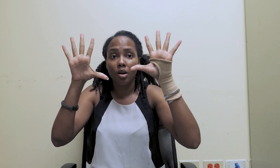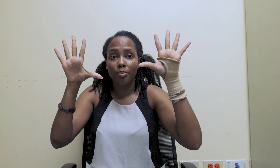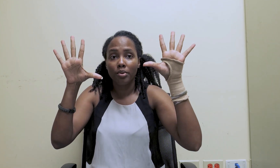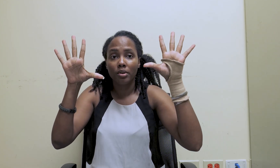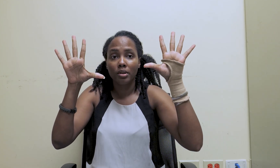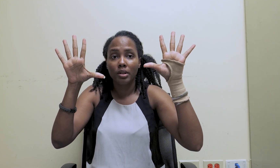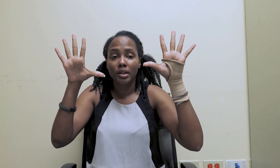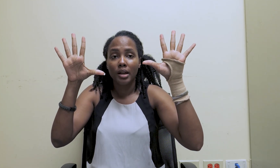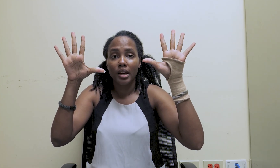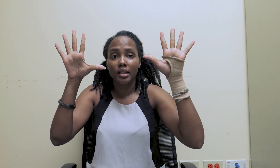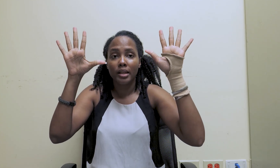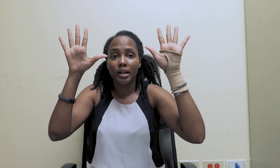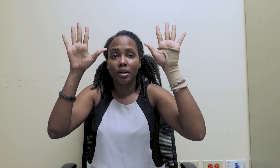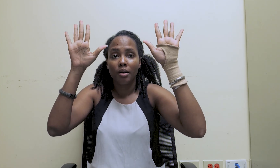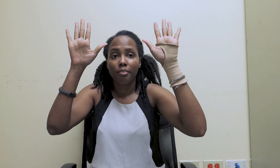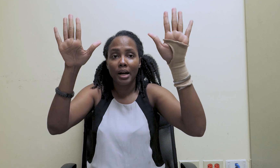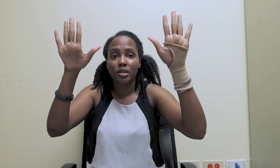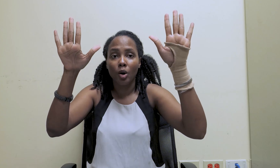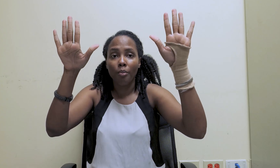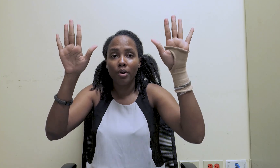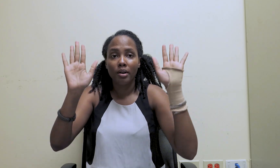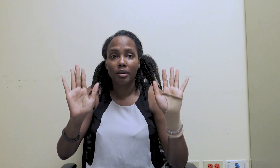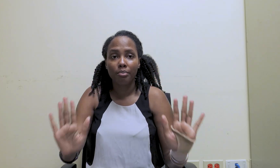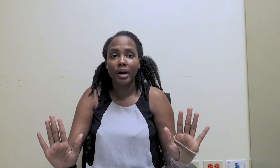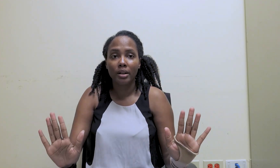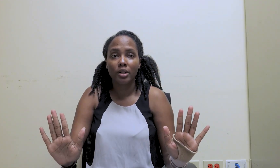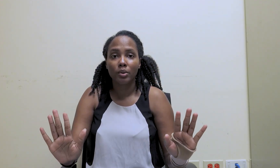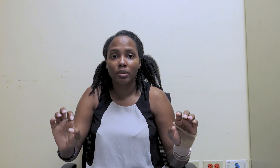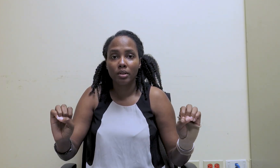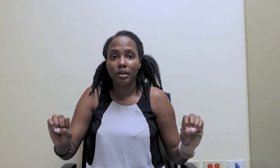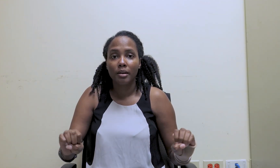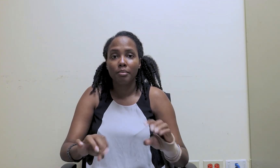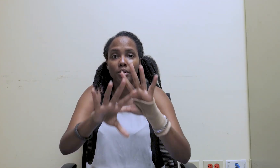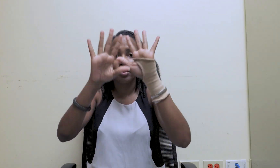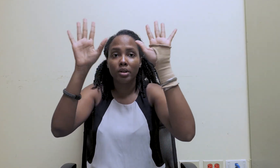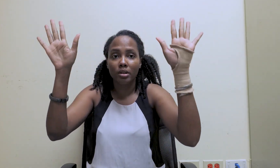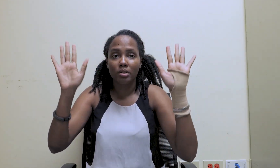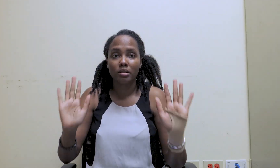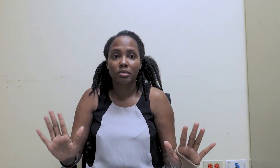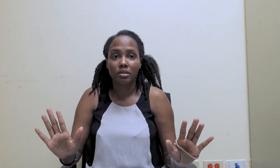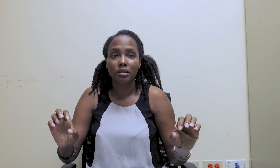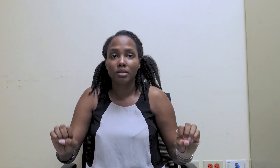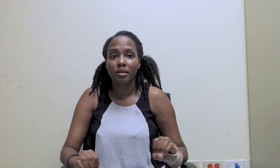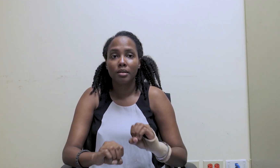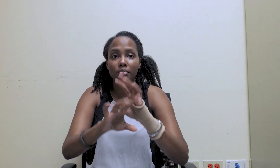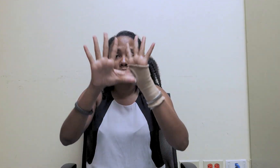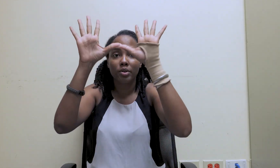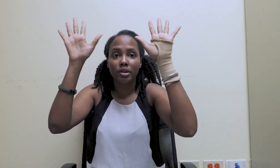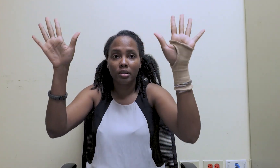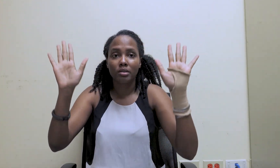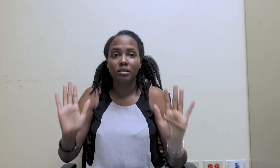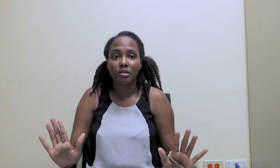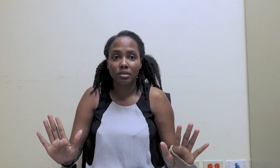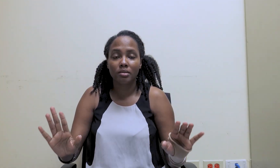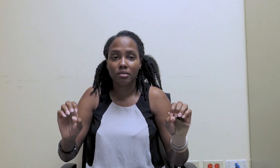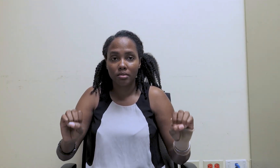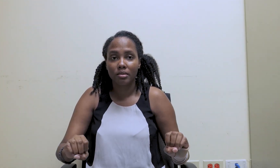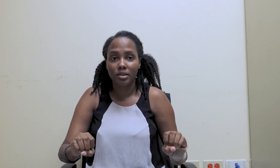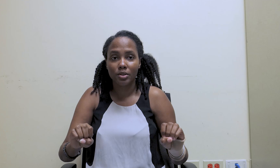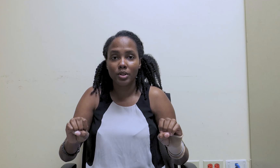up, and then pat up, pat down. Miracles, miracles. Let's do it